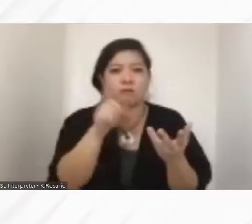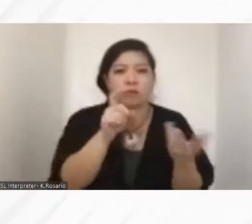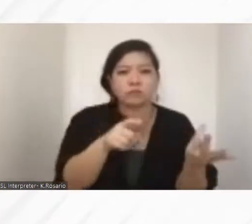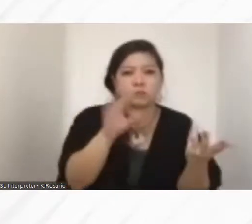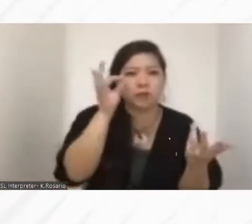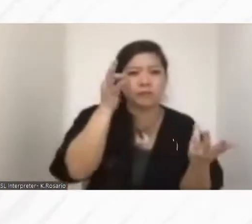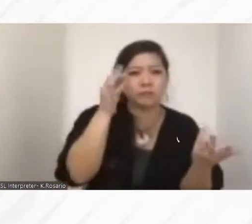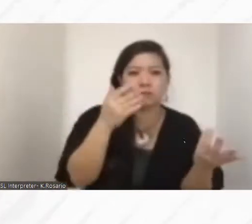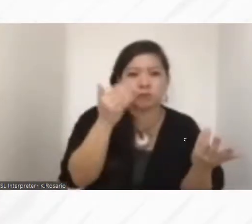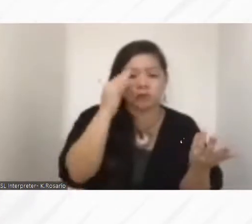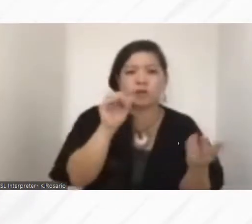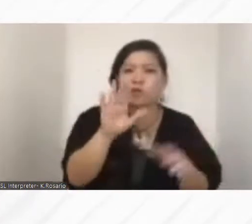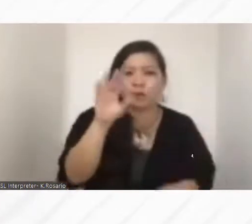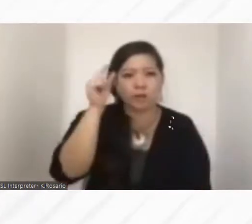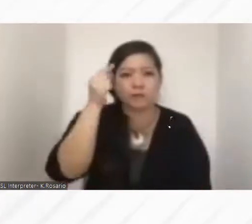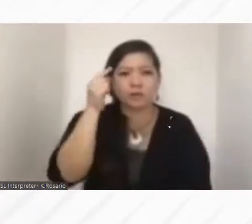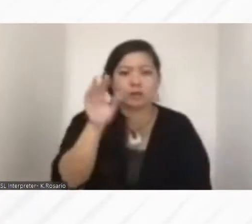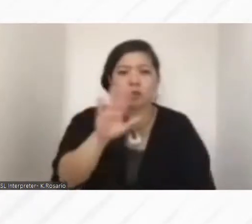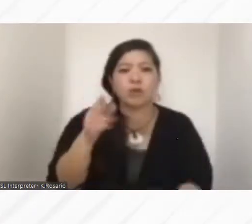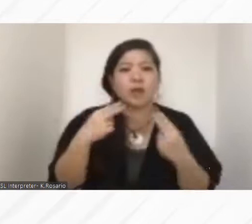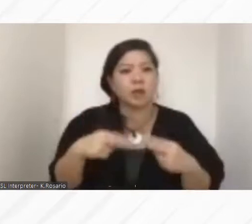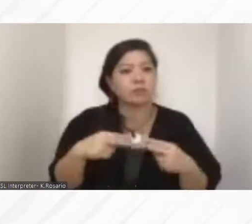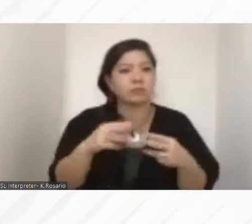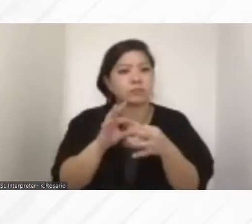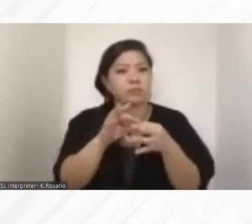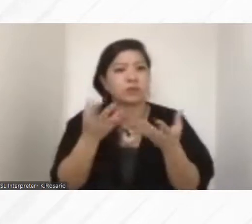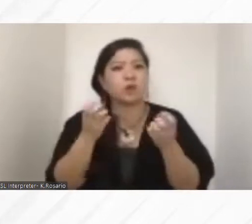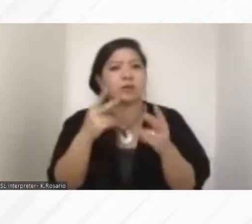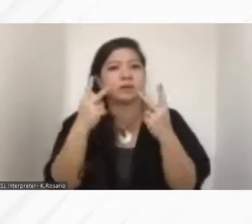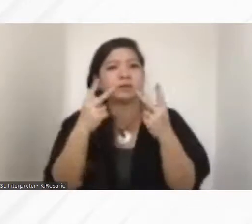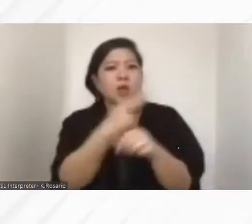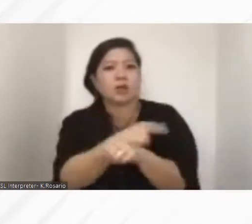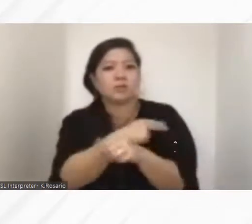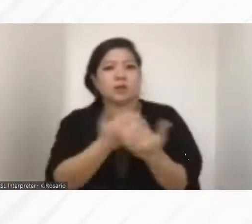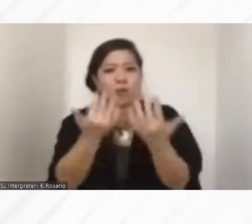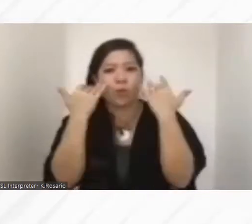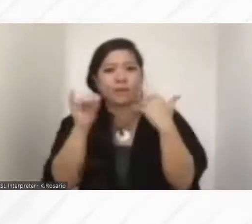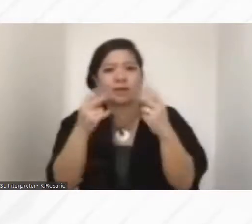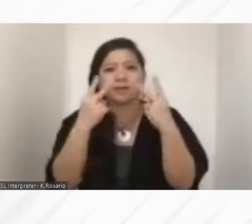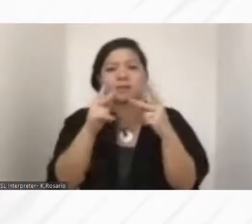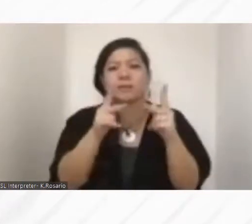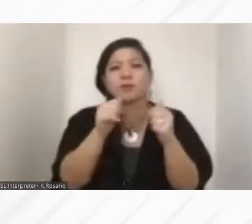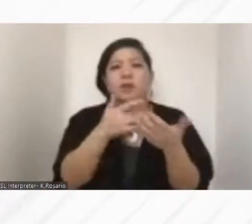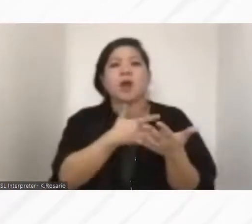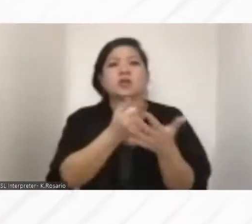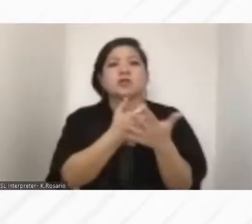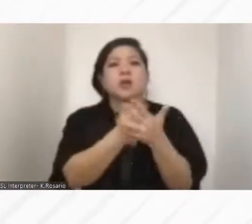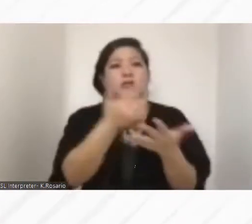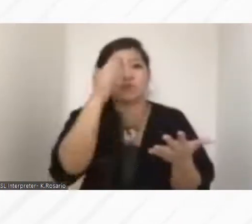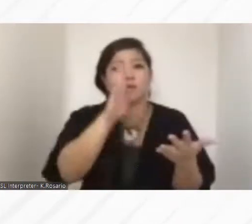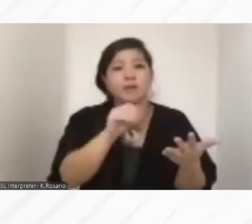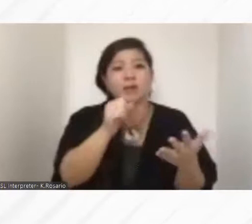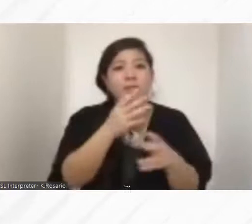because your governor, your health commissioner, they don't want to see the hospitals overwhelmed and see people with heart attacks and strokes not be able to get a